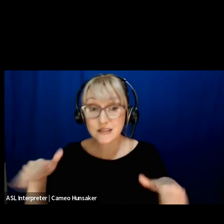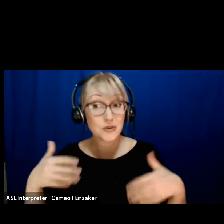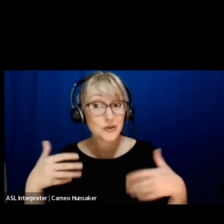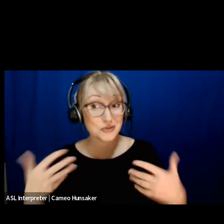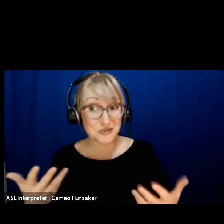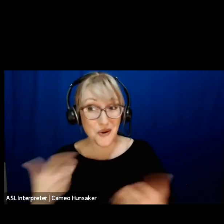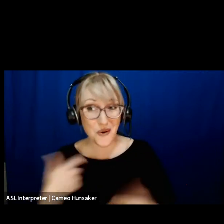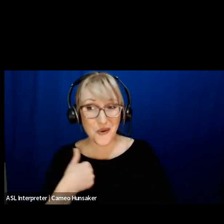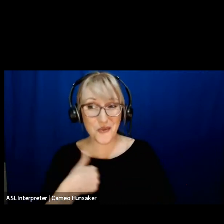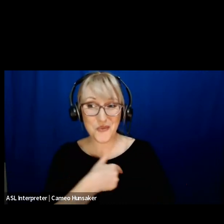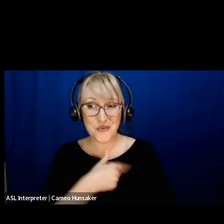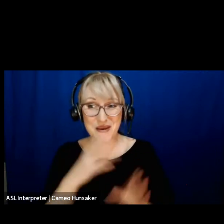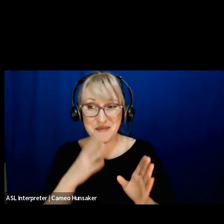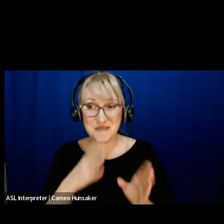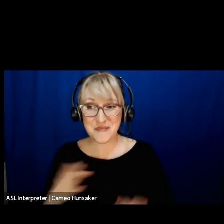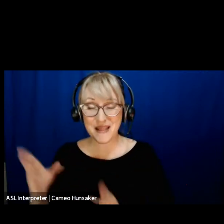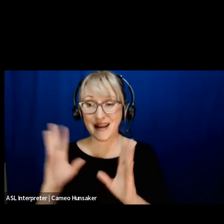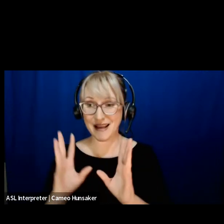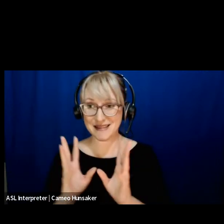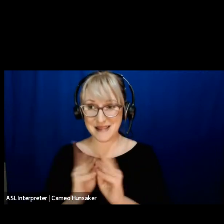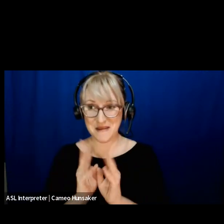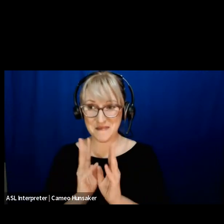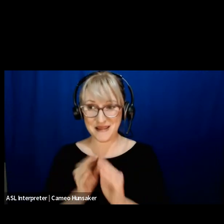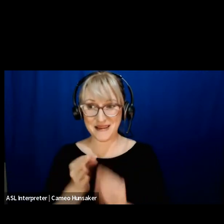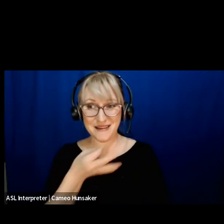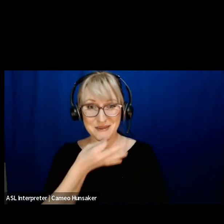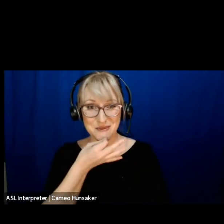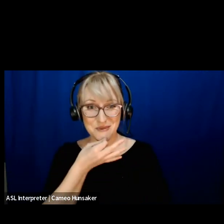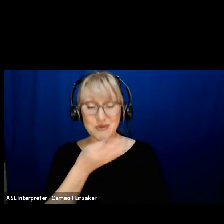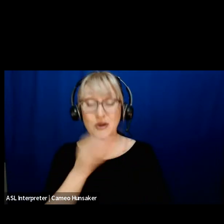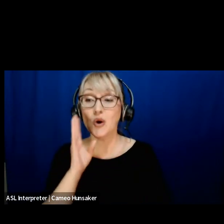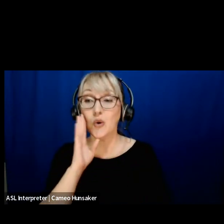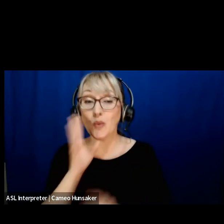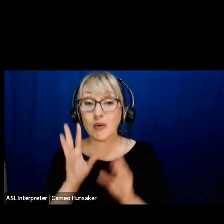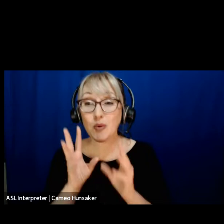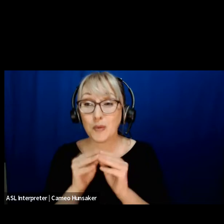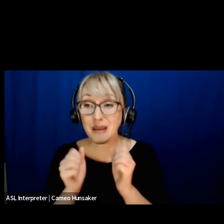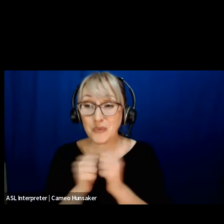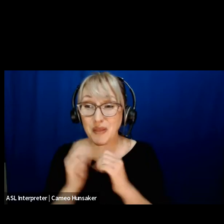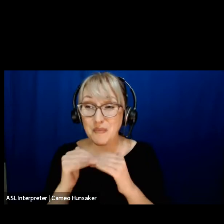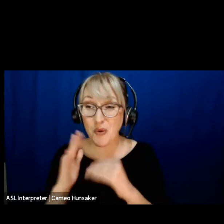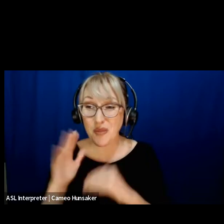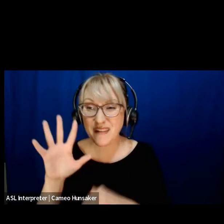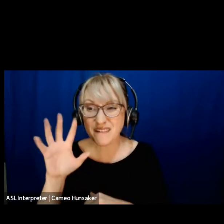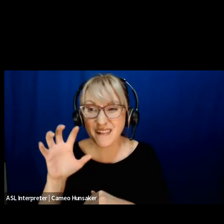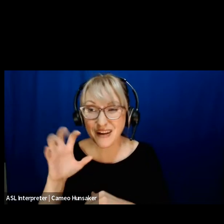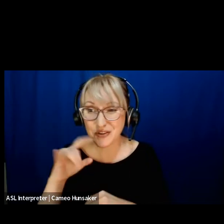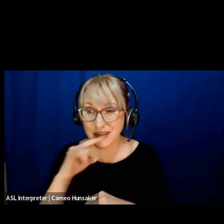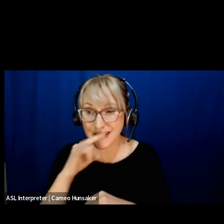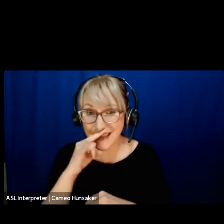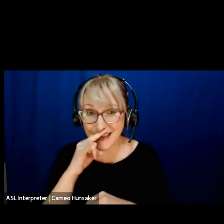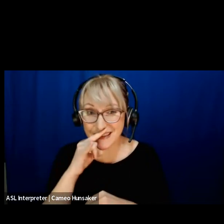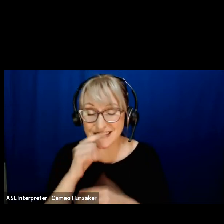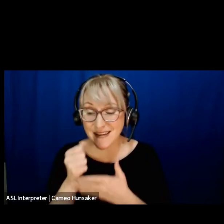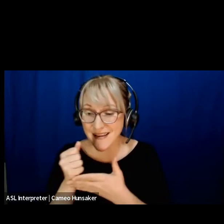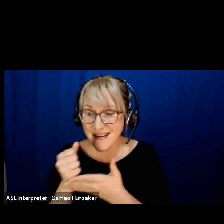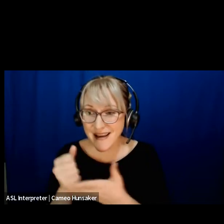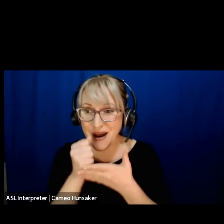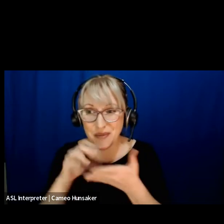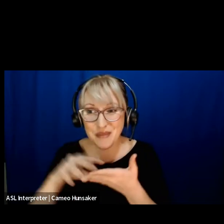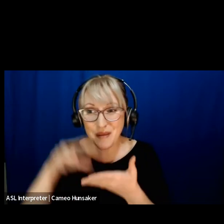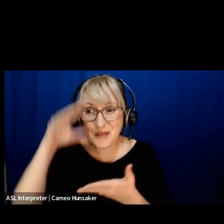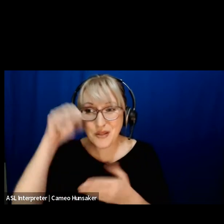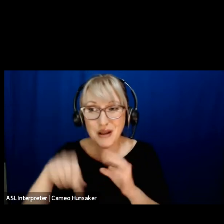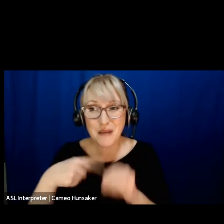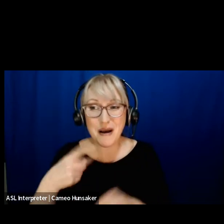assembly planned pretty soon. We're going to be meeting with more than 500 kiddos to help them learn about the deaf